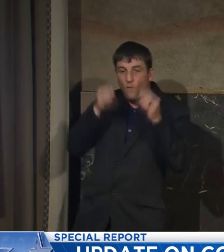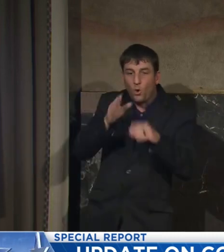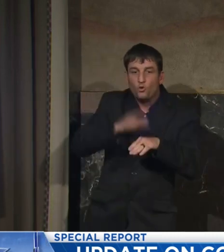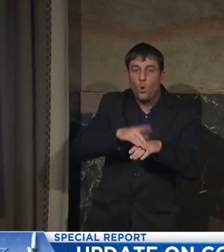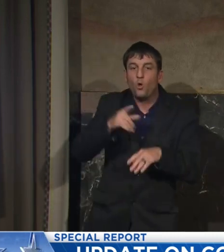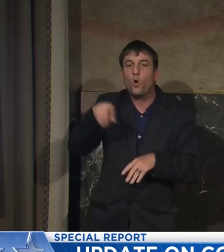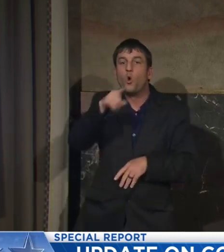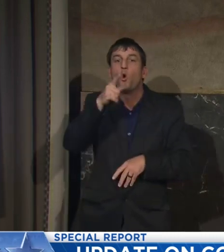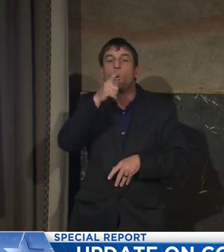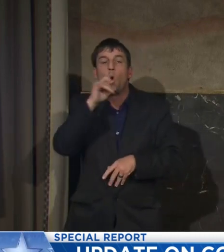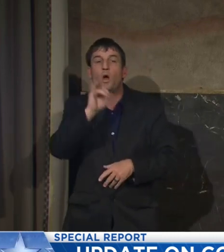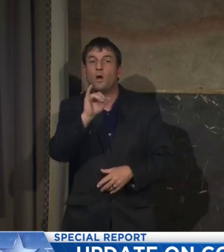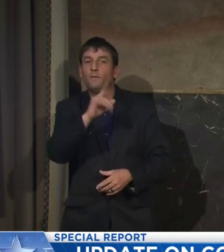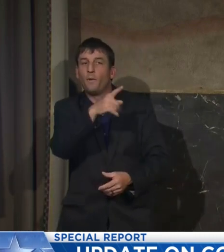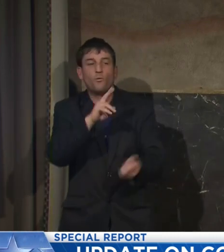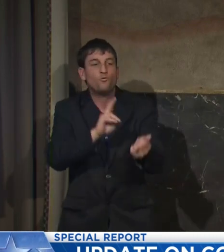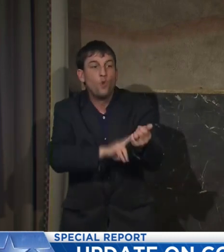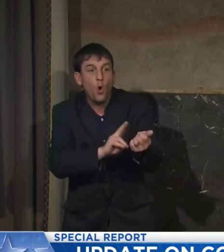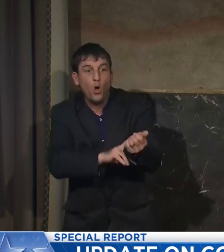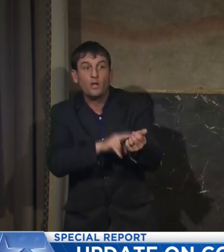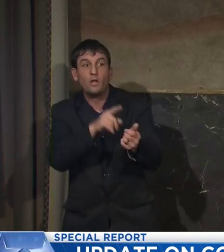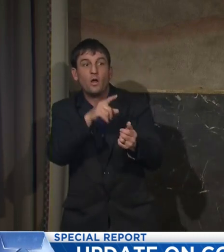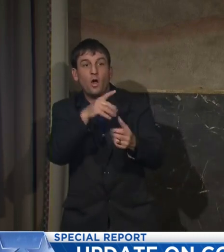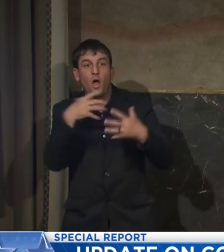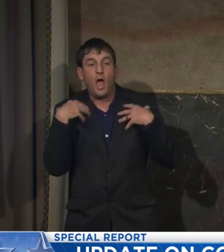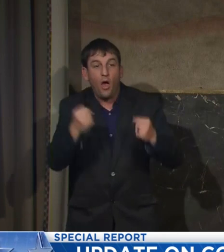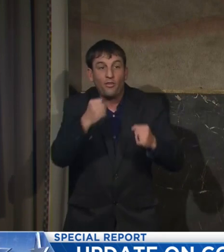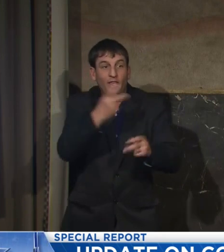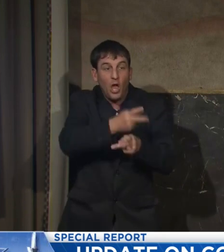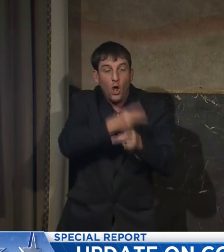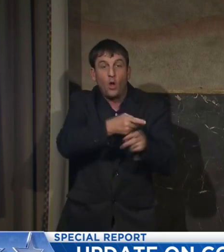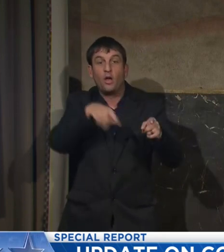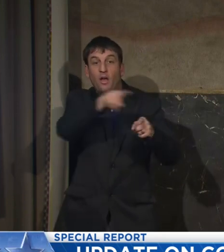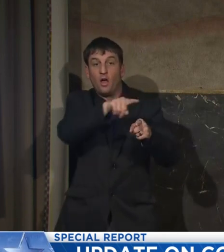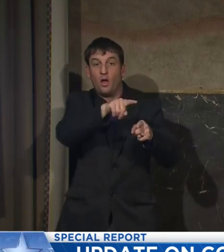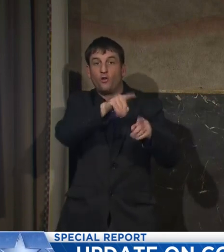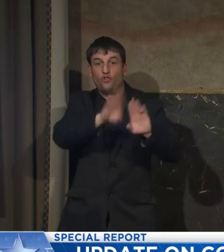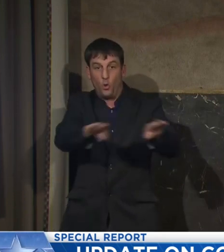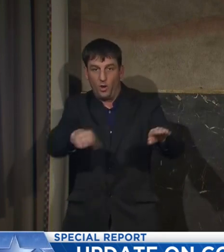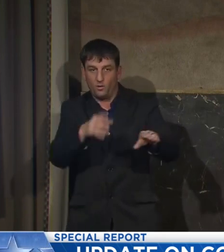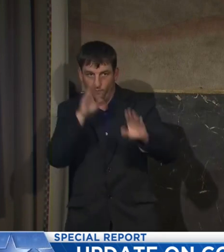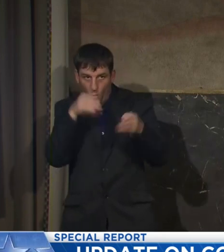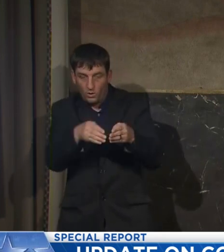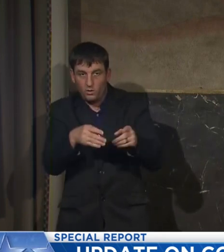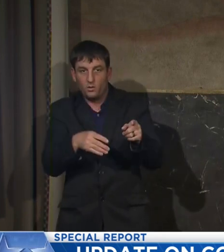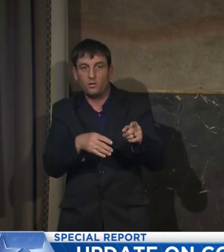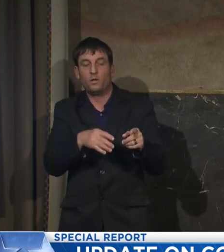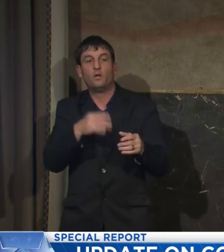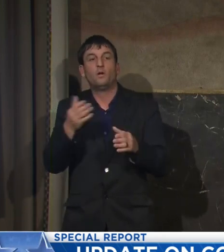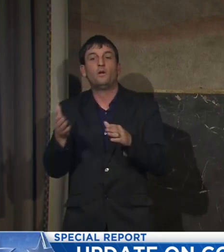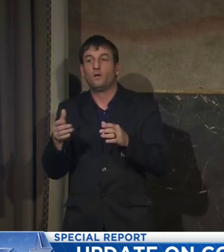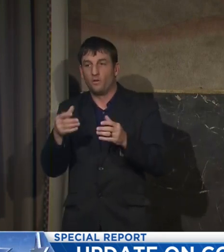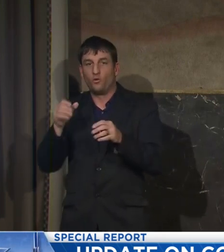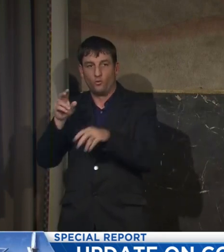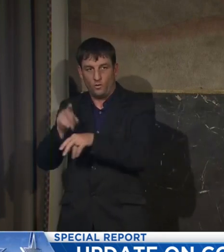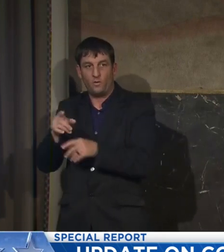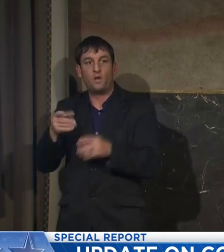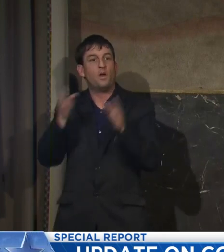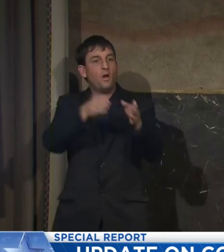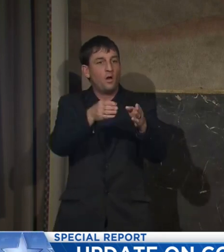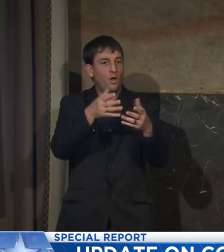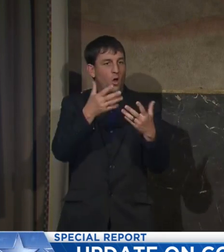about 35% never closed. Yes, sir, Greg. Governor, as you know, the REC accepted a forecast